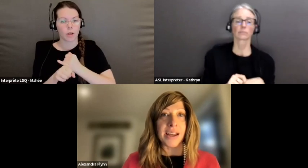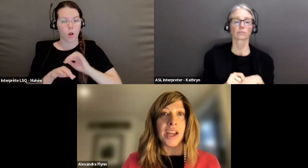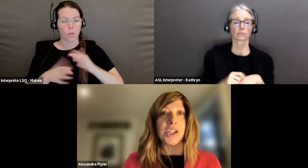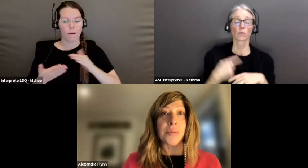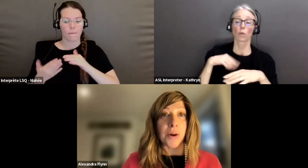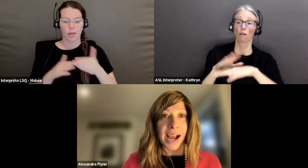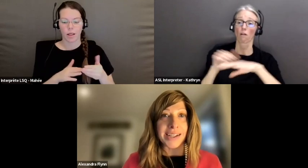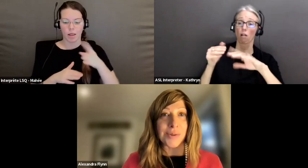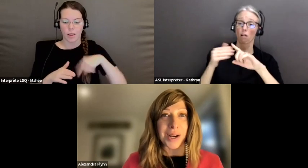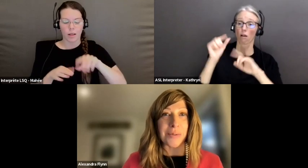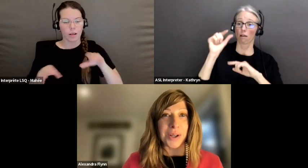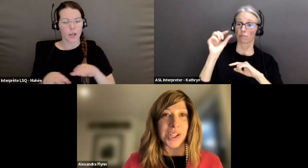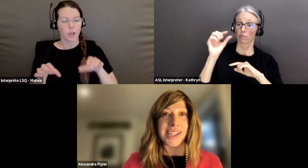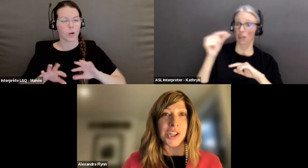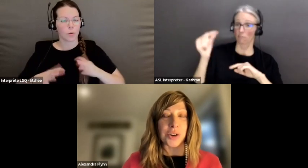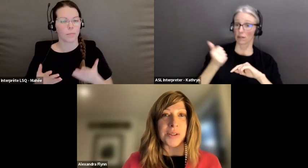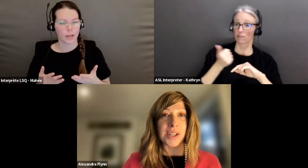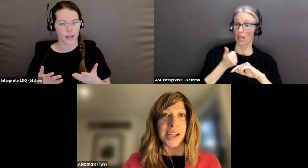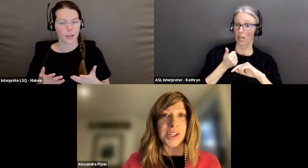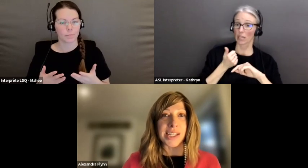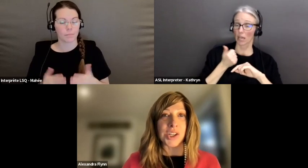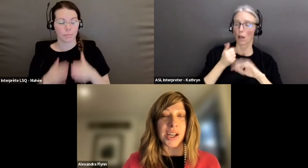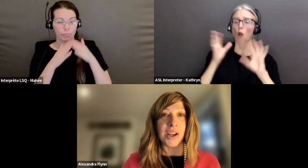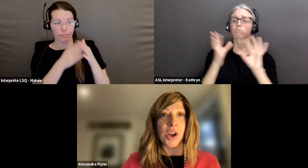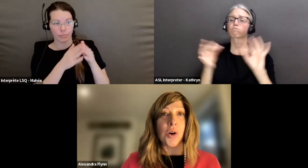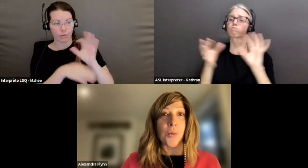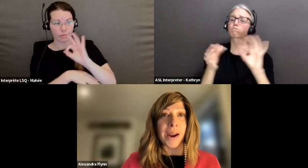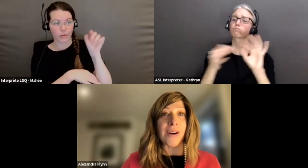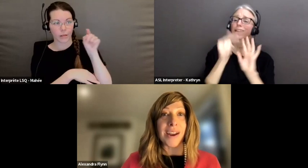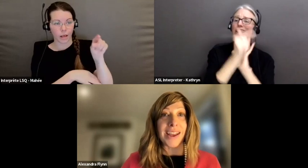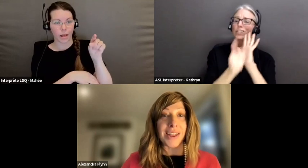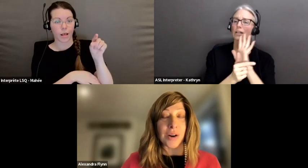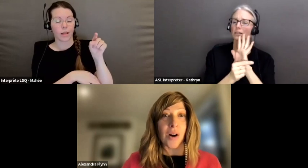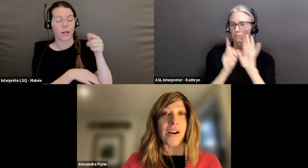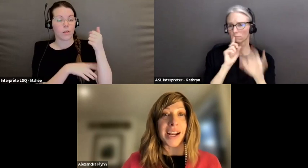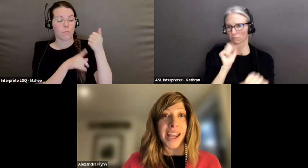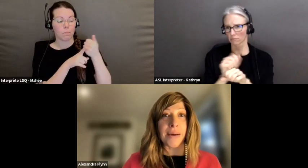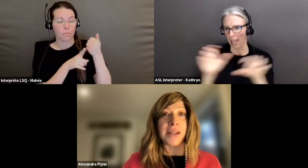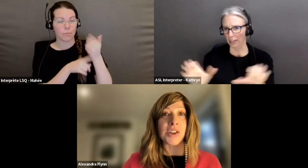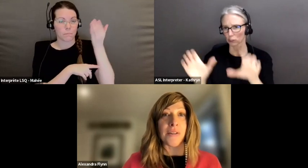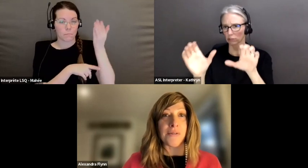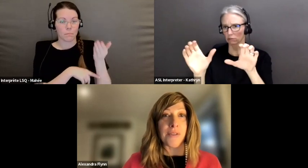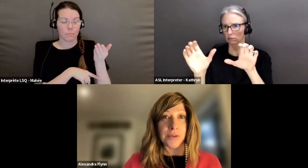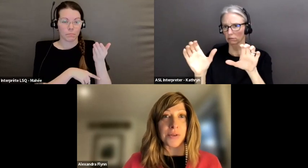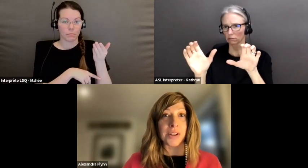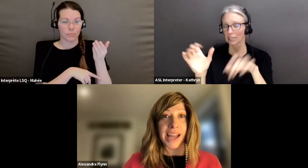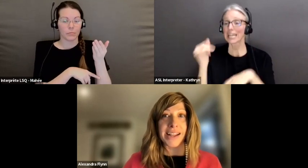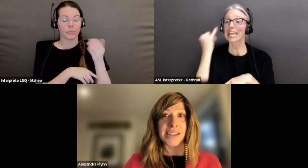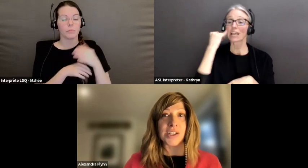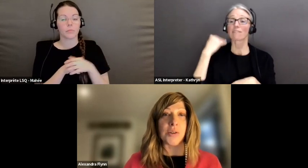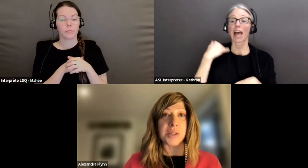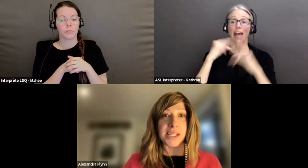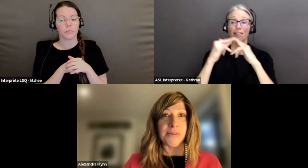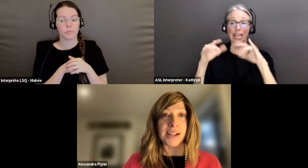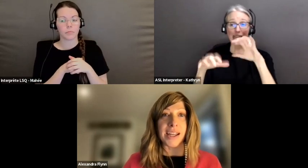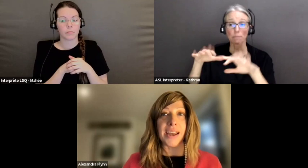Canada to practice what it preaches in terms of the legislation where there are encampments on federal lands.